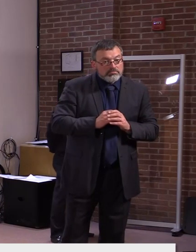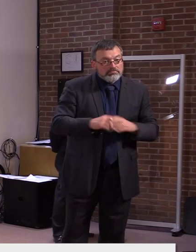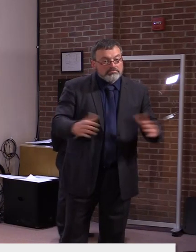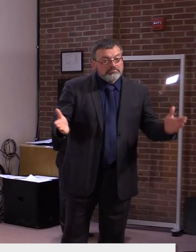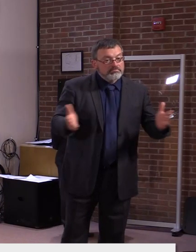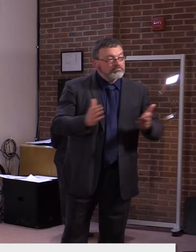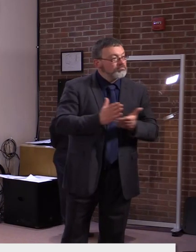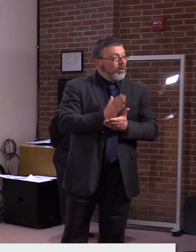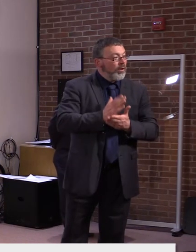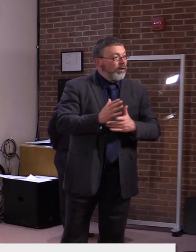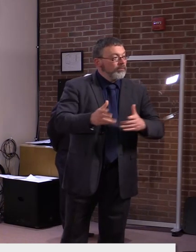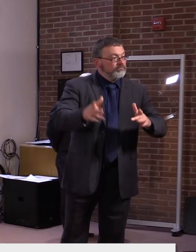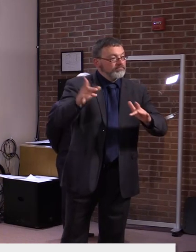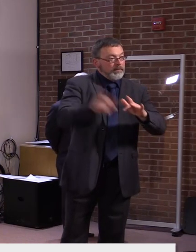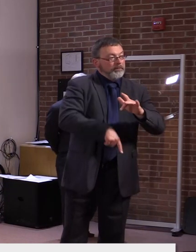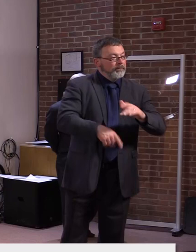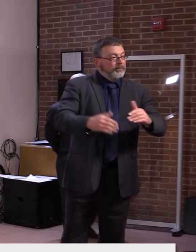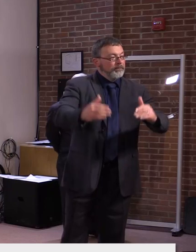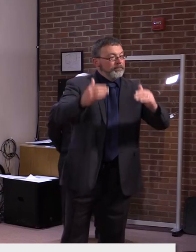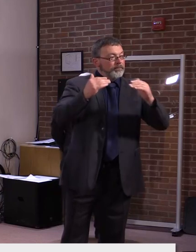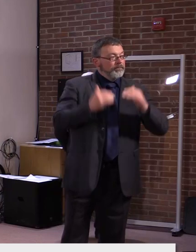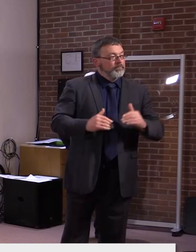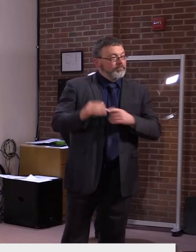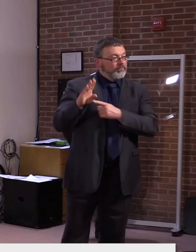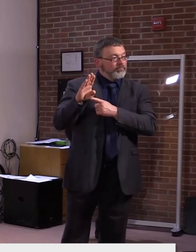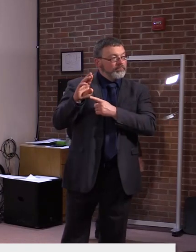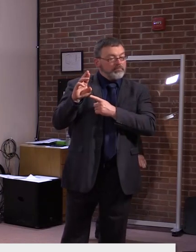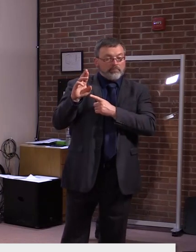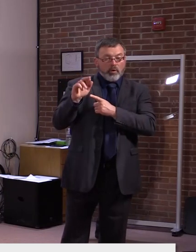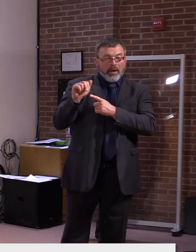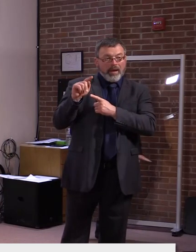All right, we'll move to Chris Mays, Brattleboro Reformer.